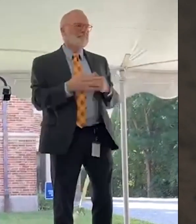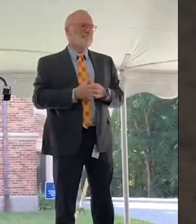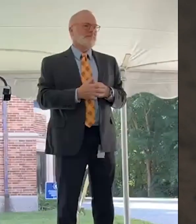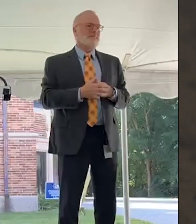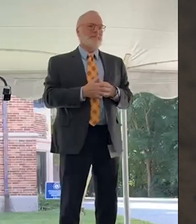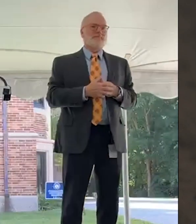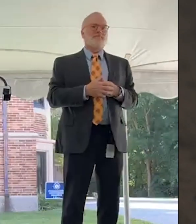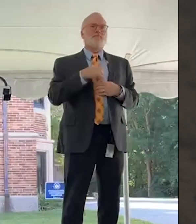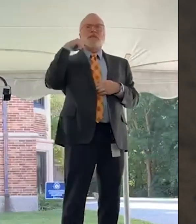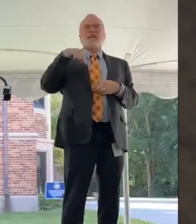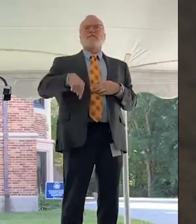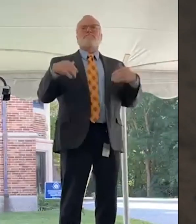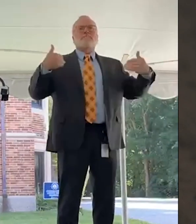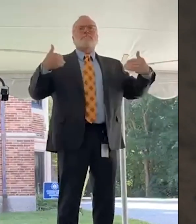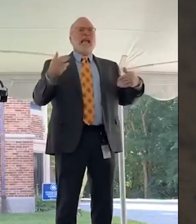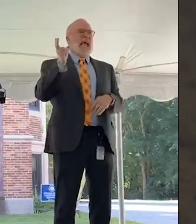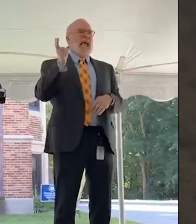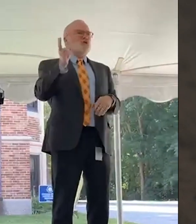Greetings, everyone.